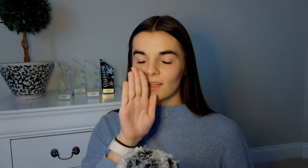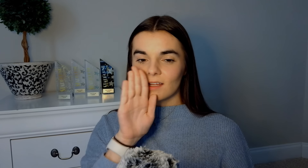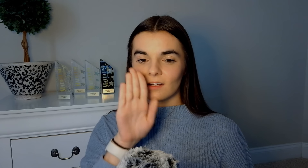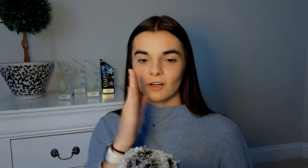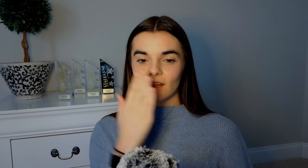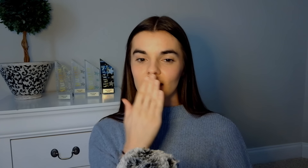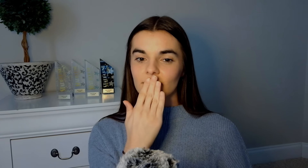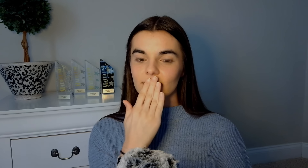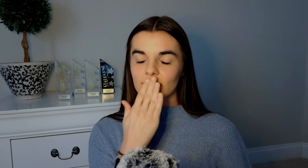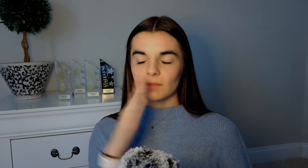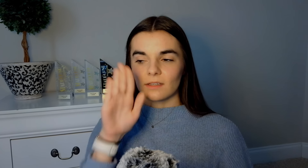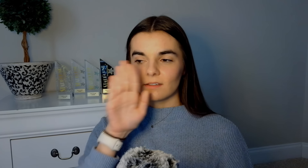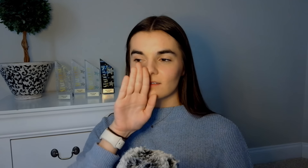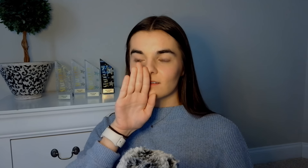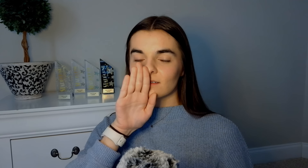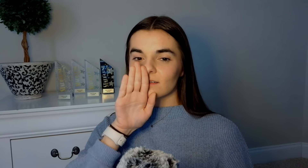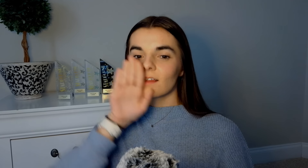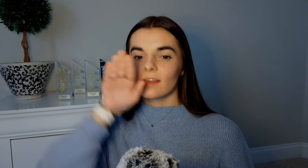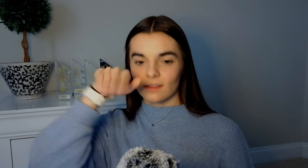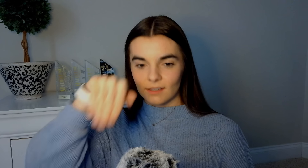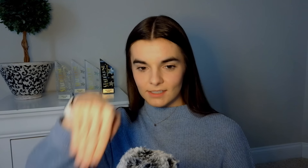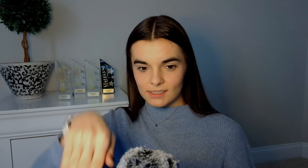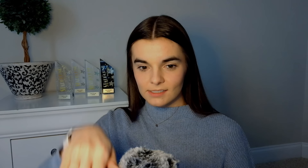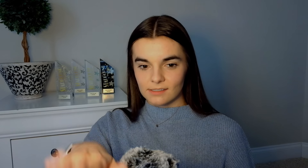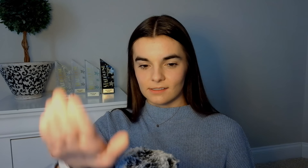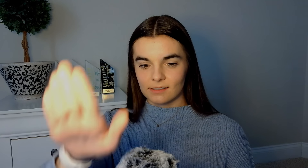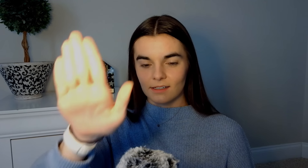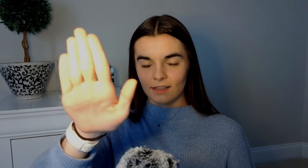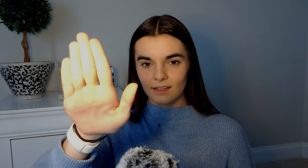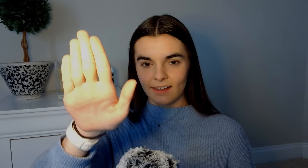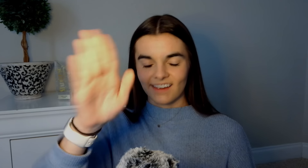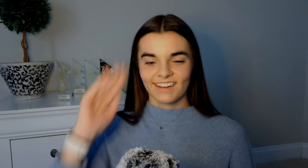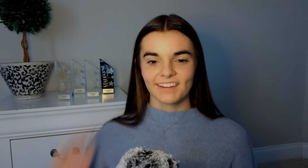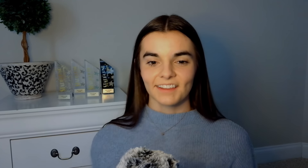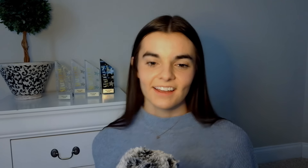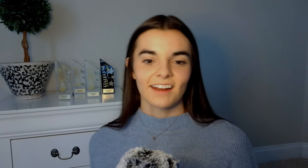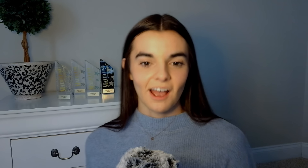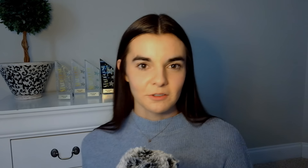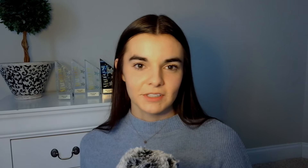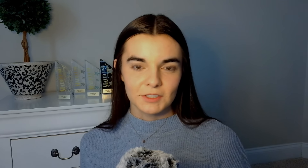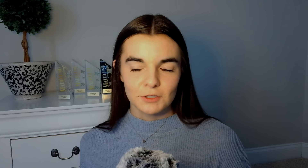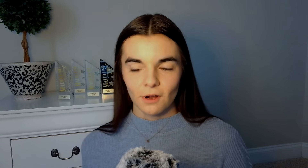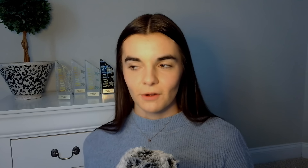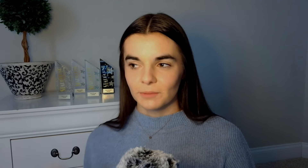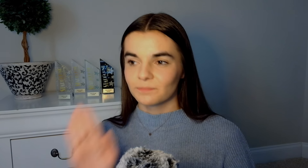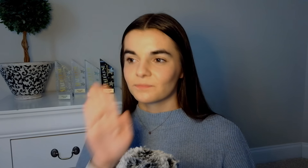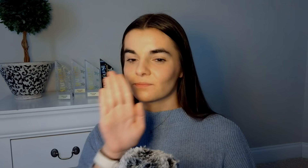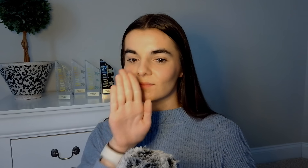or like it can be like this, like an elephant's trunk.